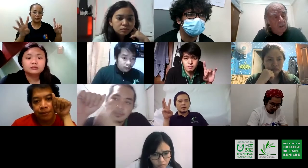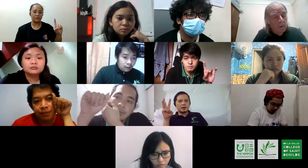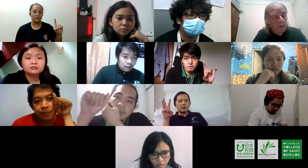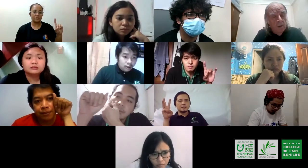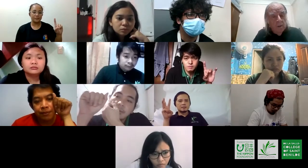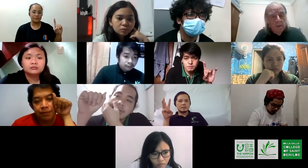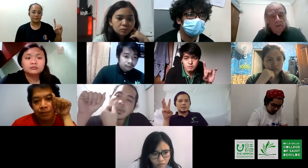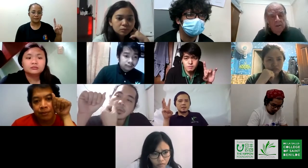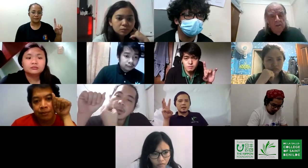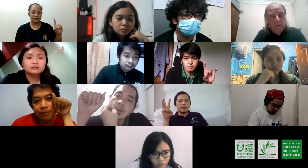I see A.